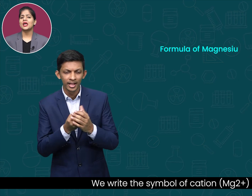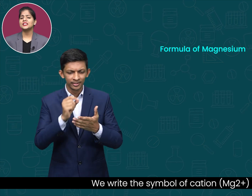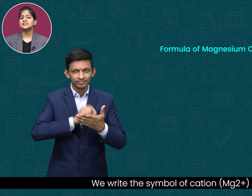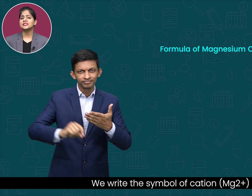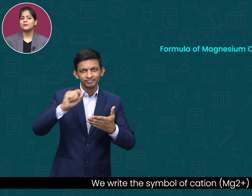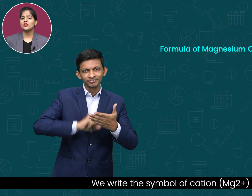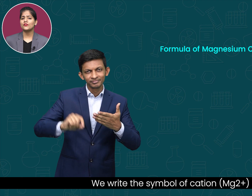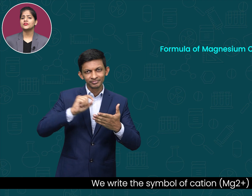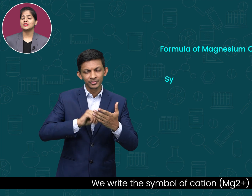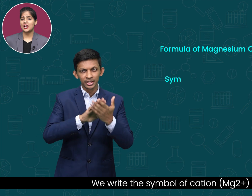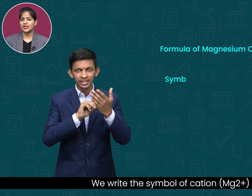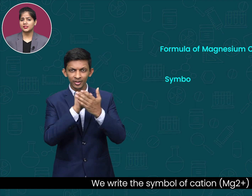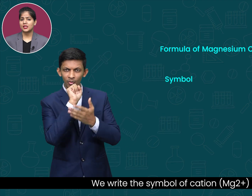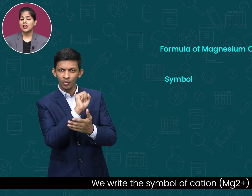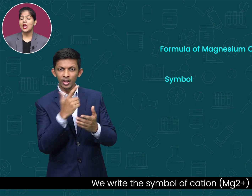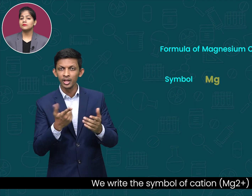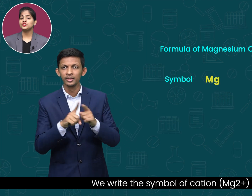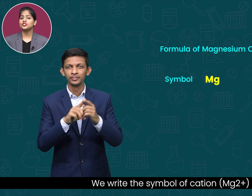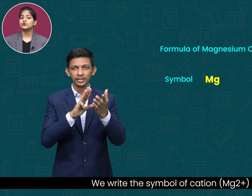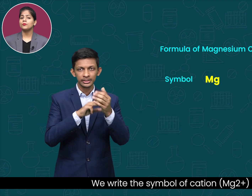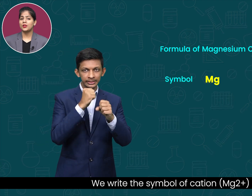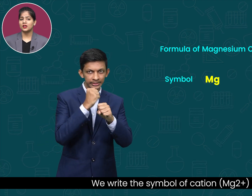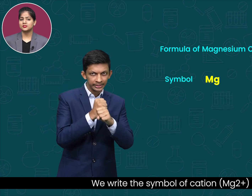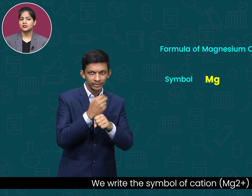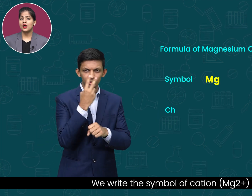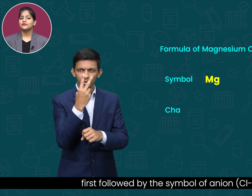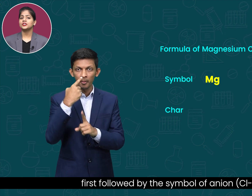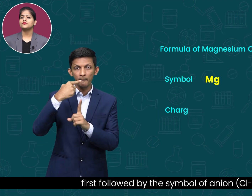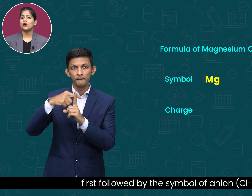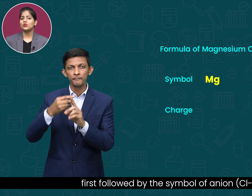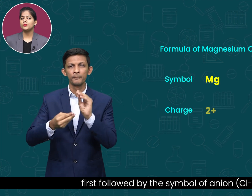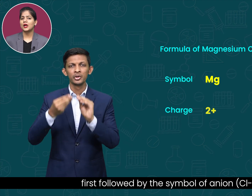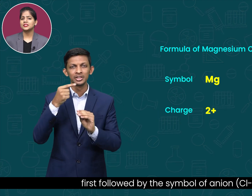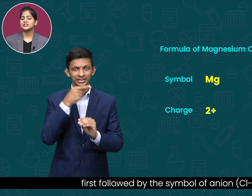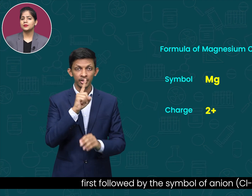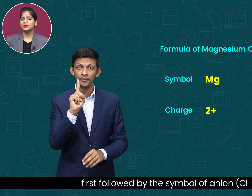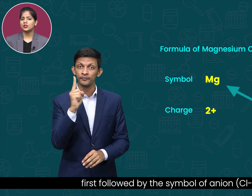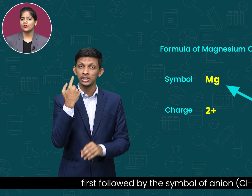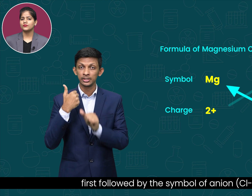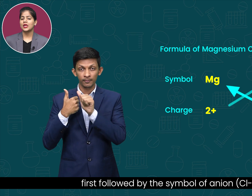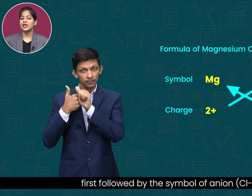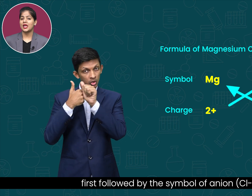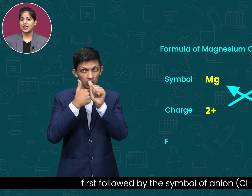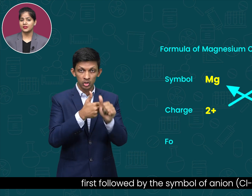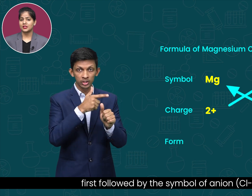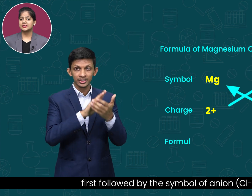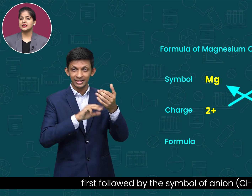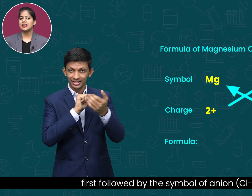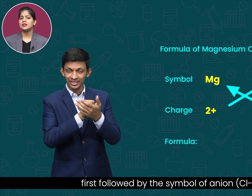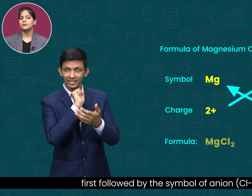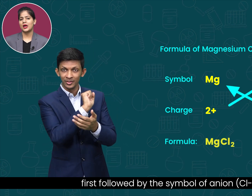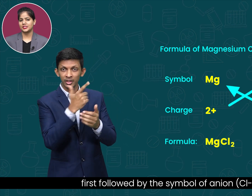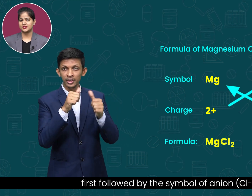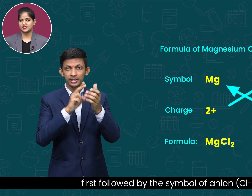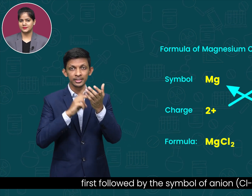We write the symbol of cation Mg2 plus first, followed by the symbol of anion